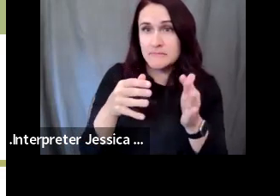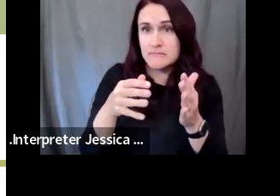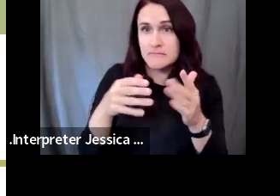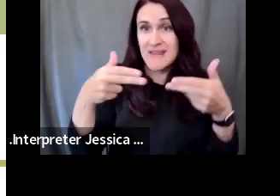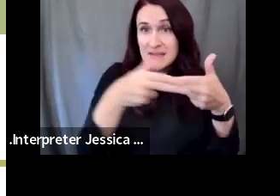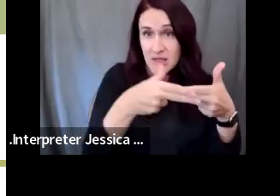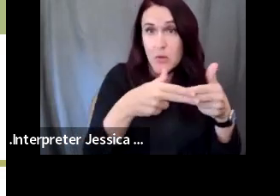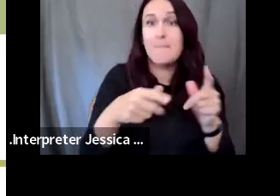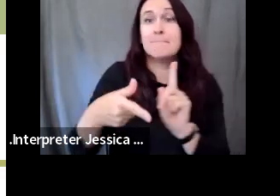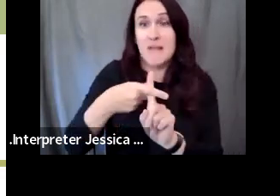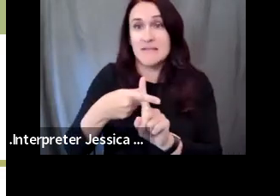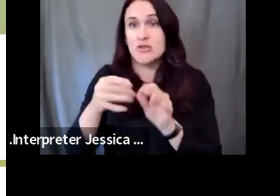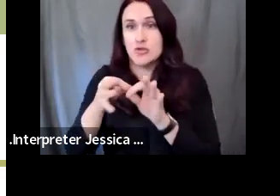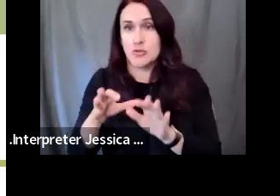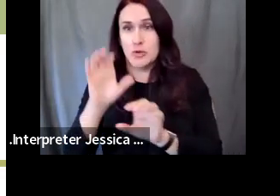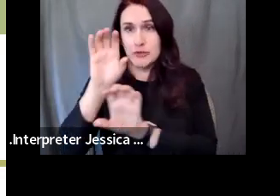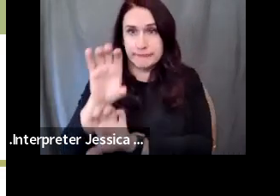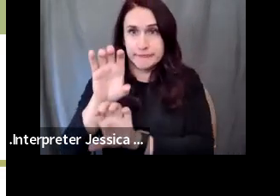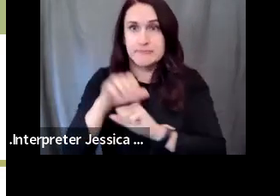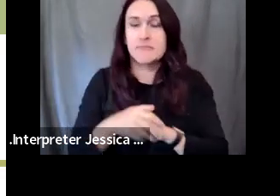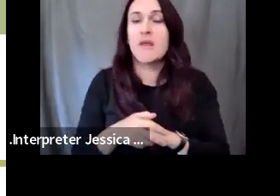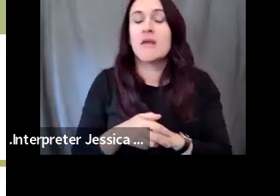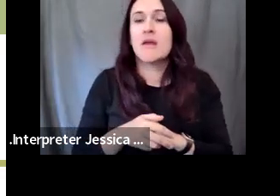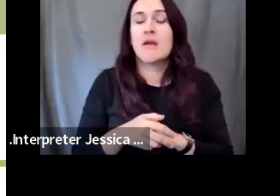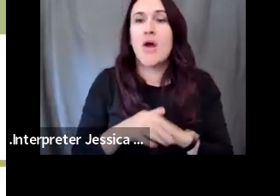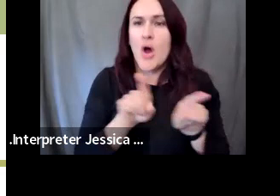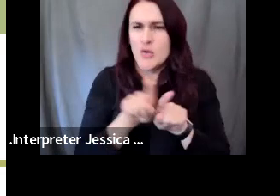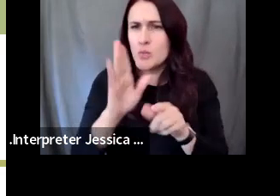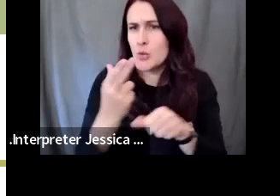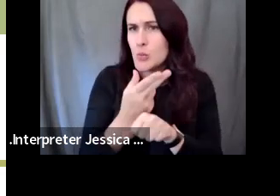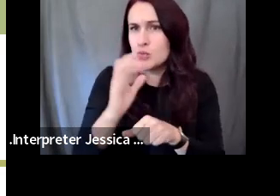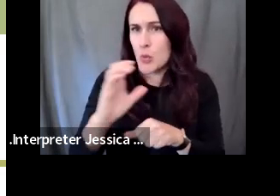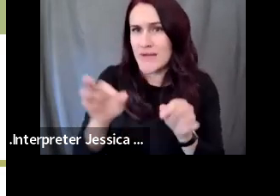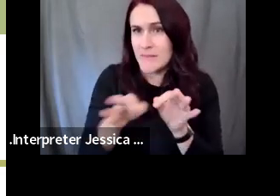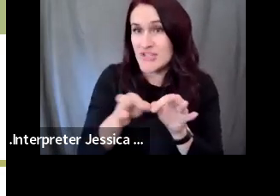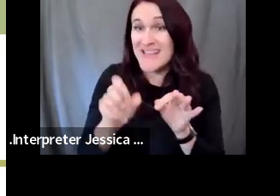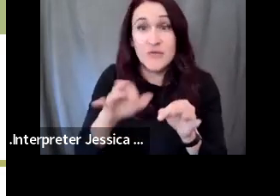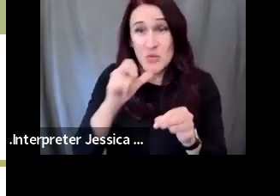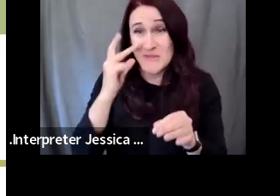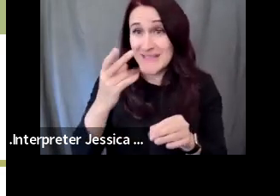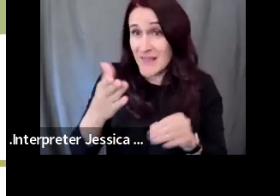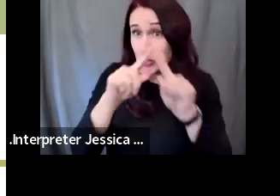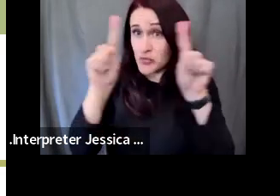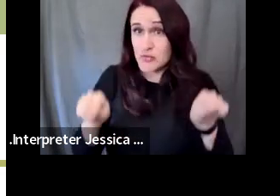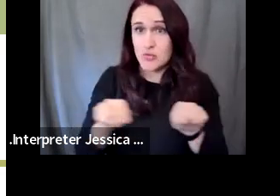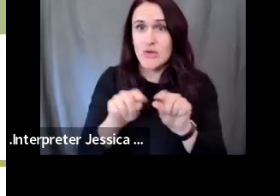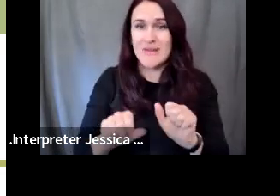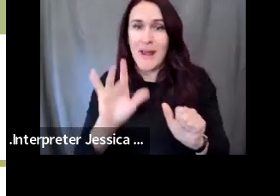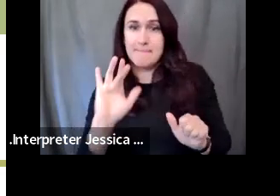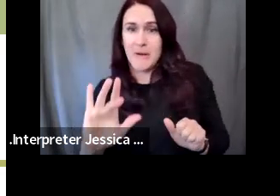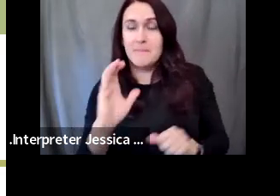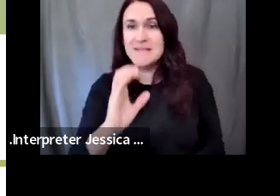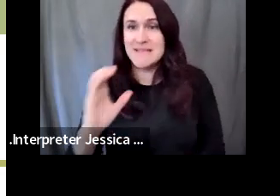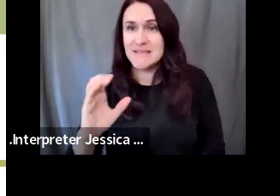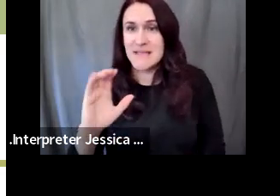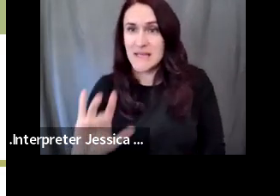slideshow and the ASL interpreters. We are also using captioning this morning. If you do not see that on your screen, you can click the CC